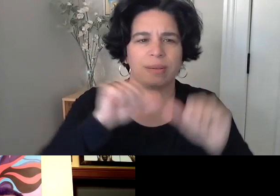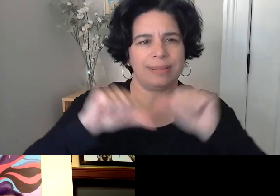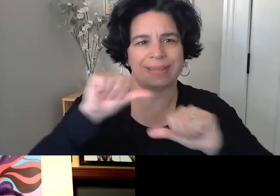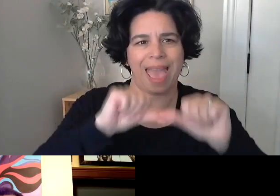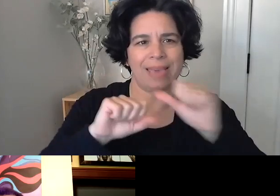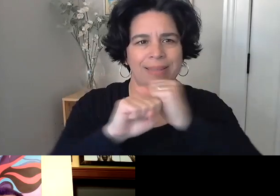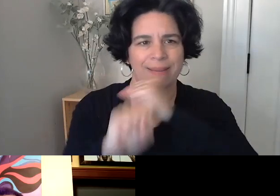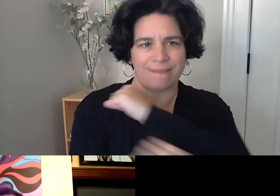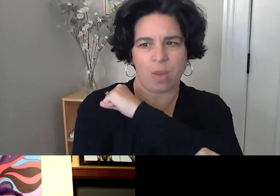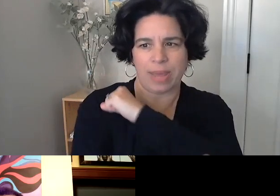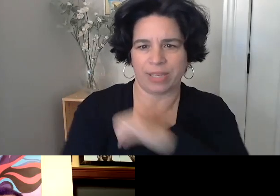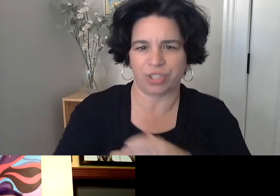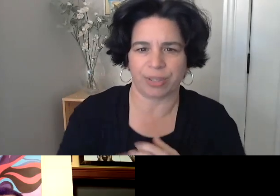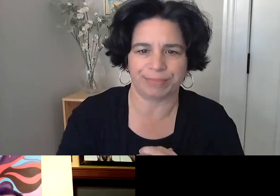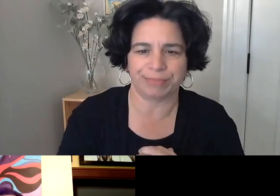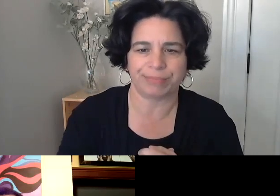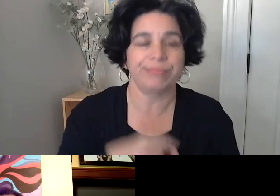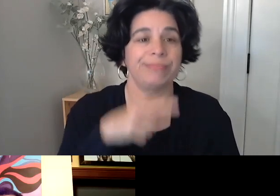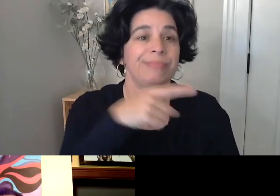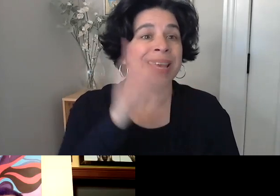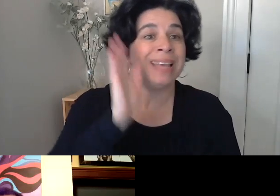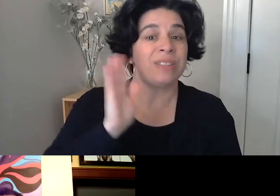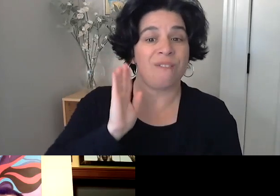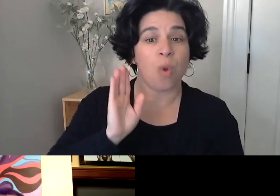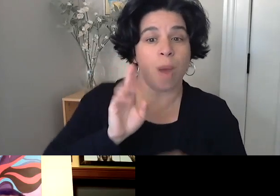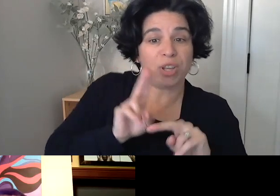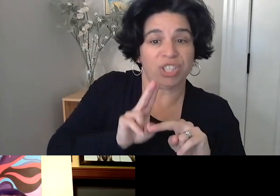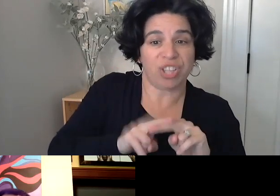The collaboration is funded through the National Science Foundation.